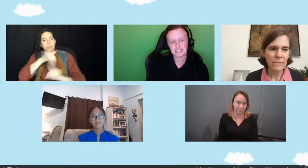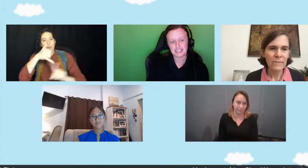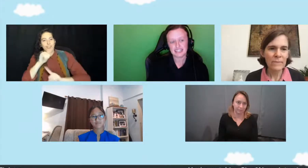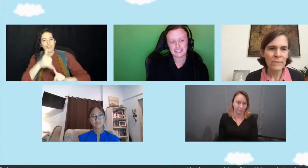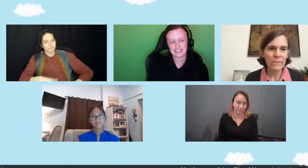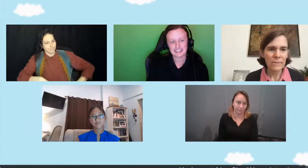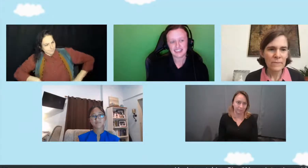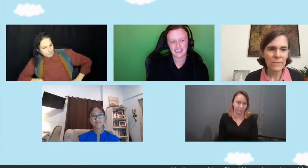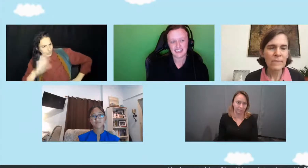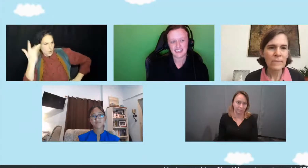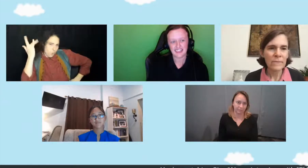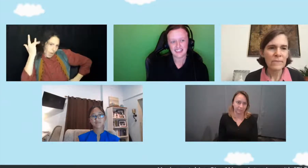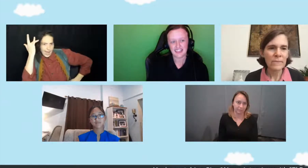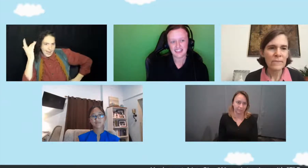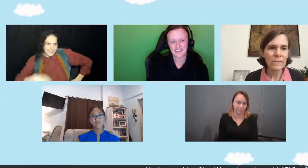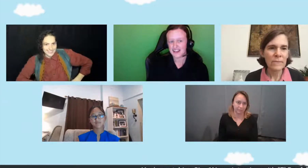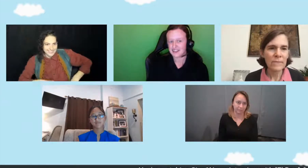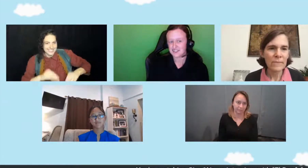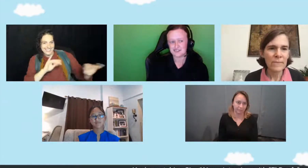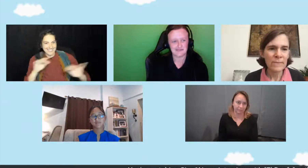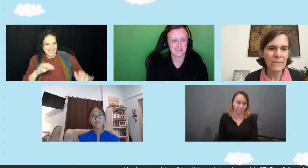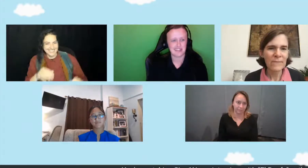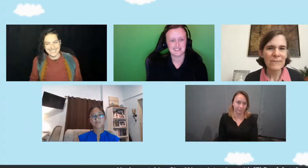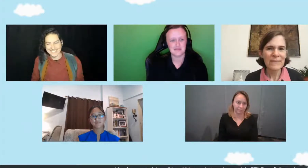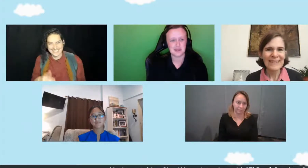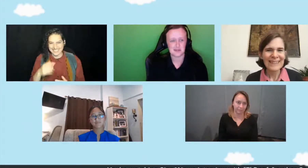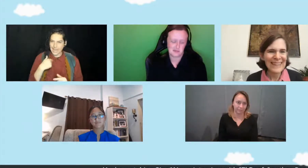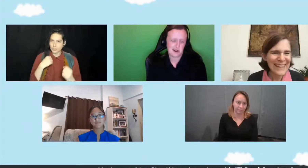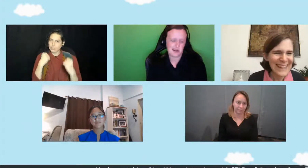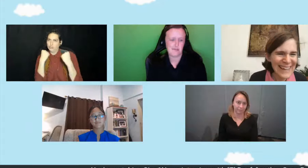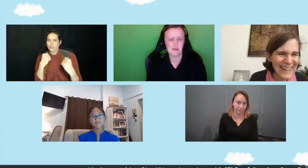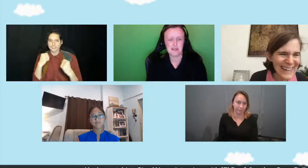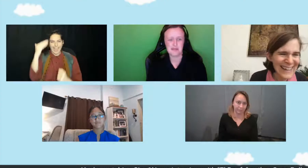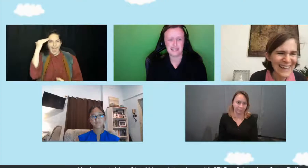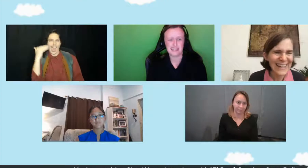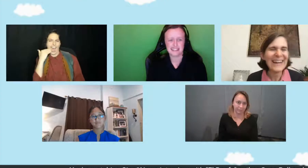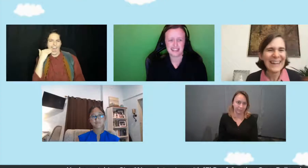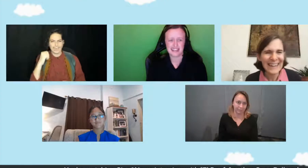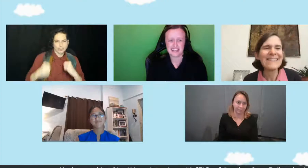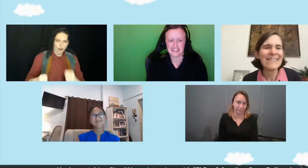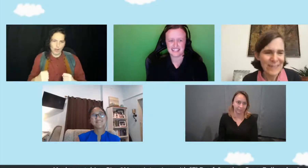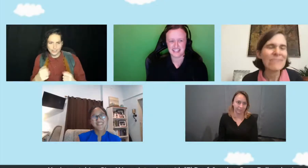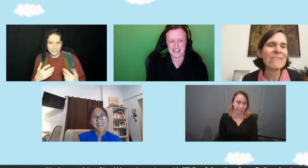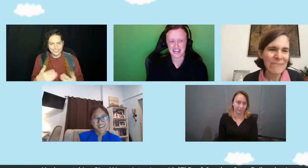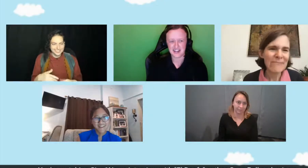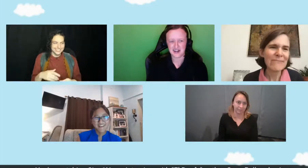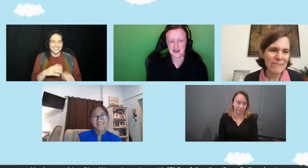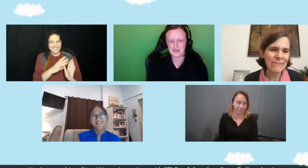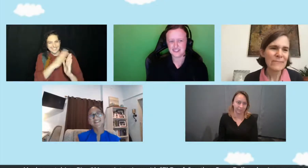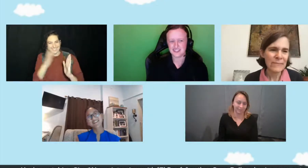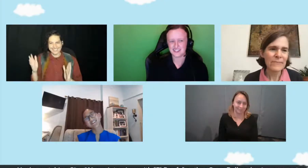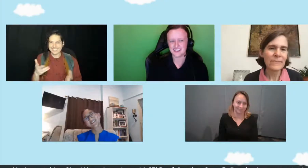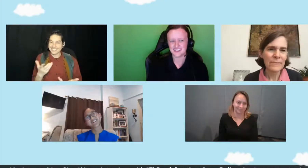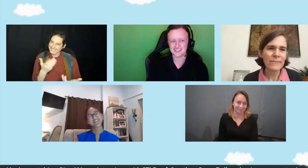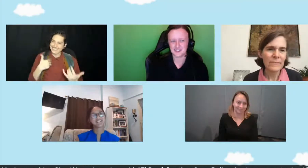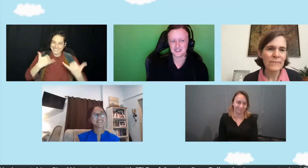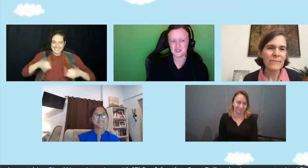in the beginning, I just faced up to them. Why are you bullying me? I know I